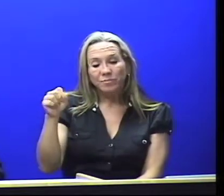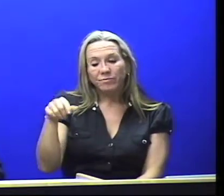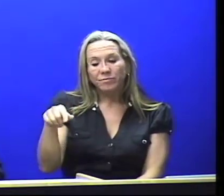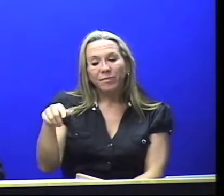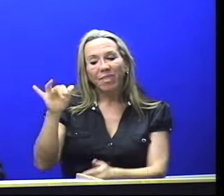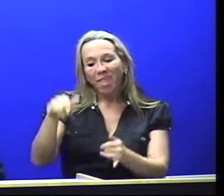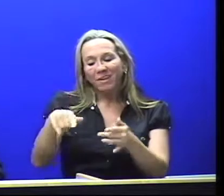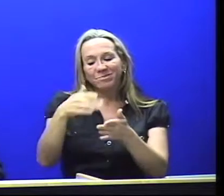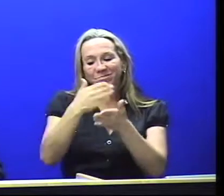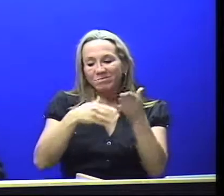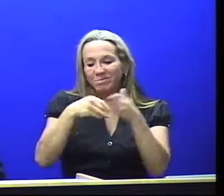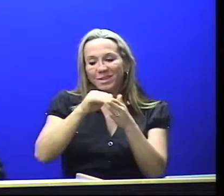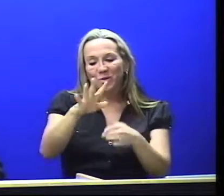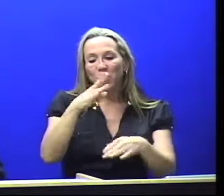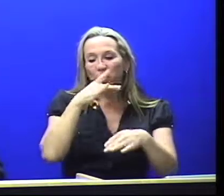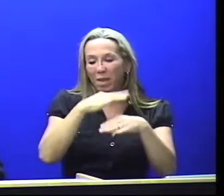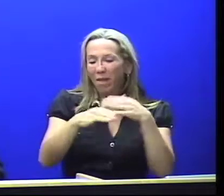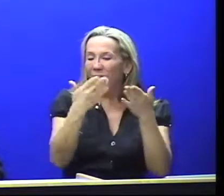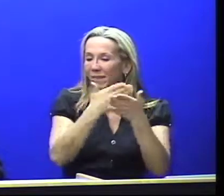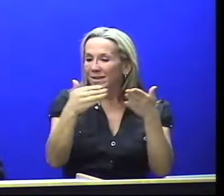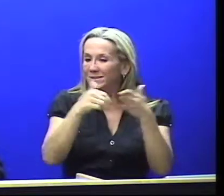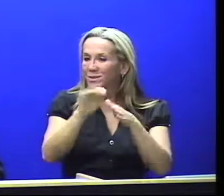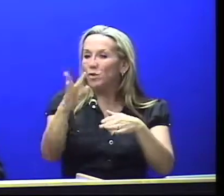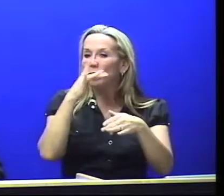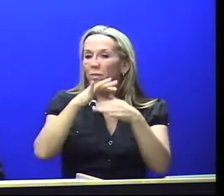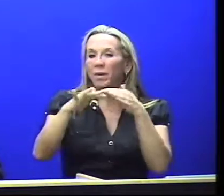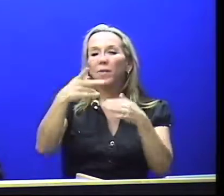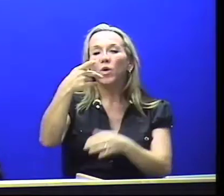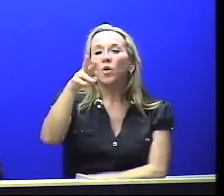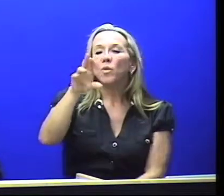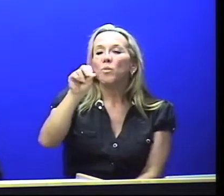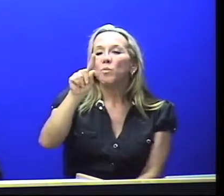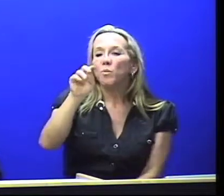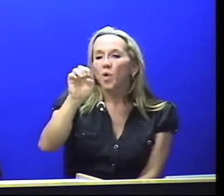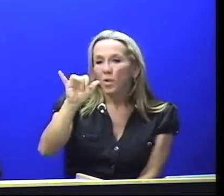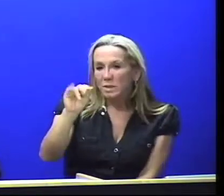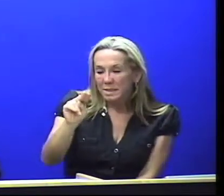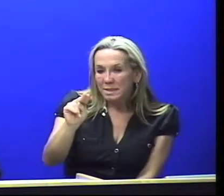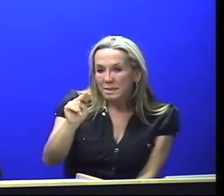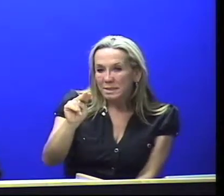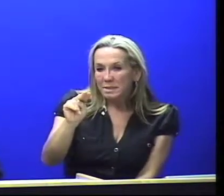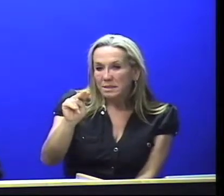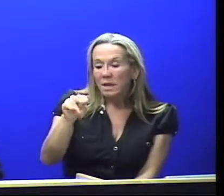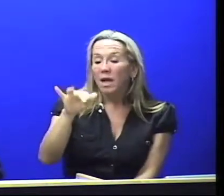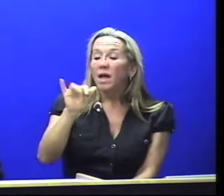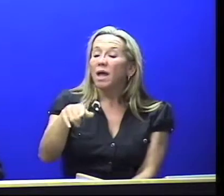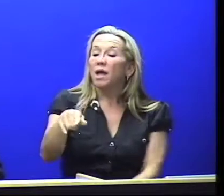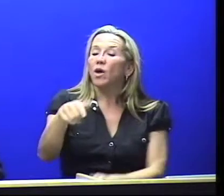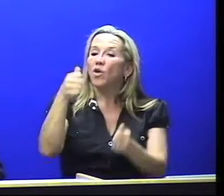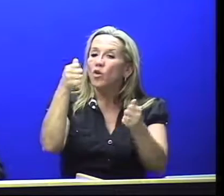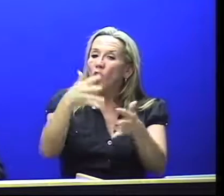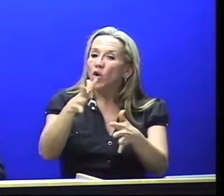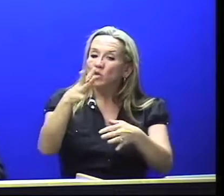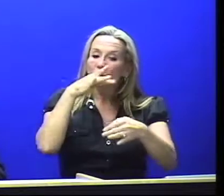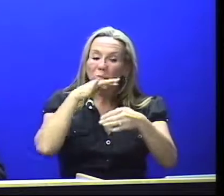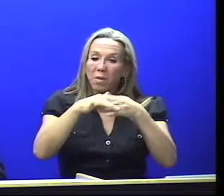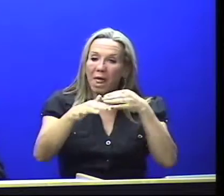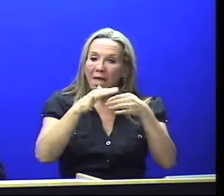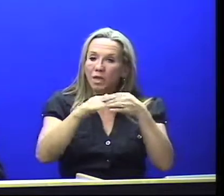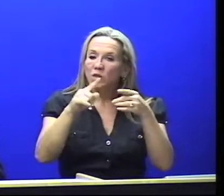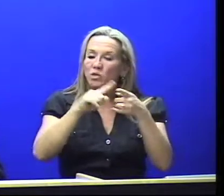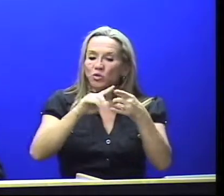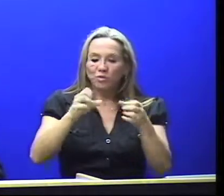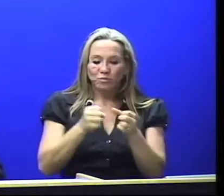components in your blood, or things in your blood, they're proteins that cause clots to form,